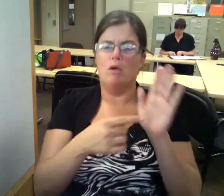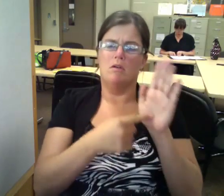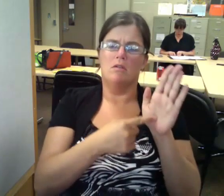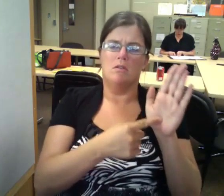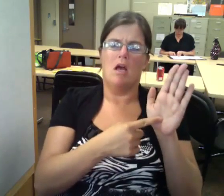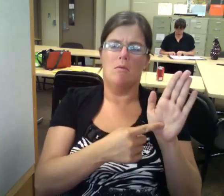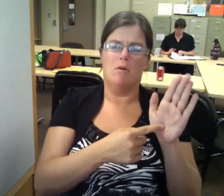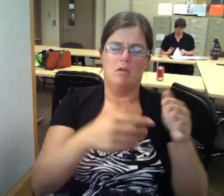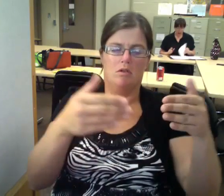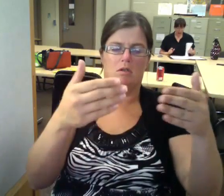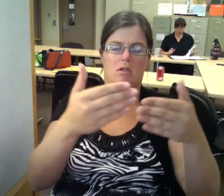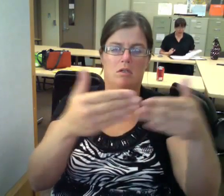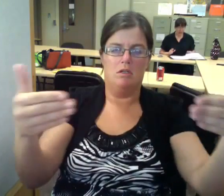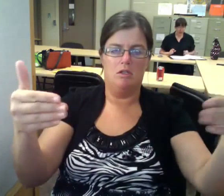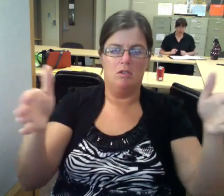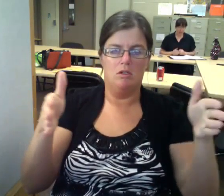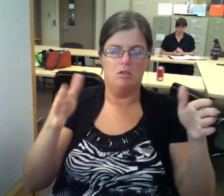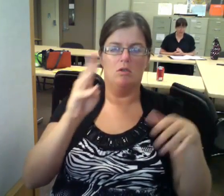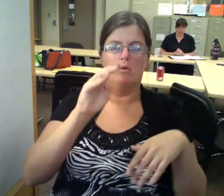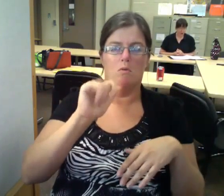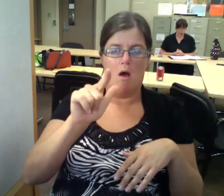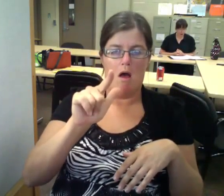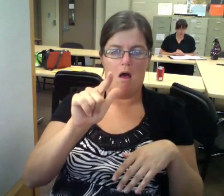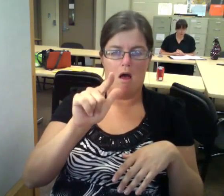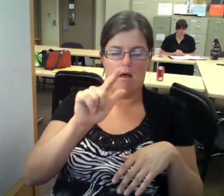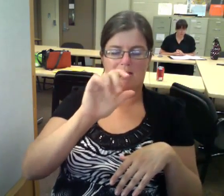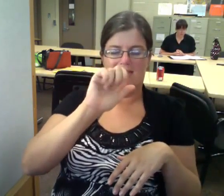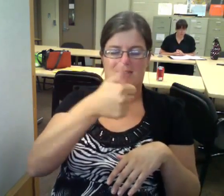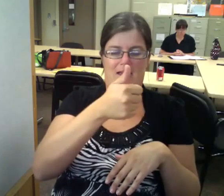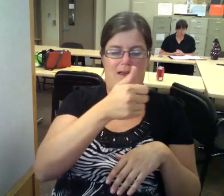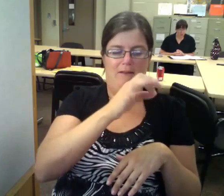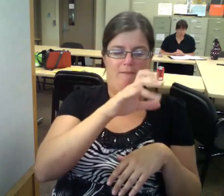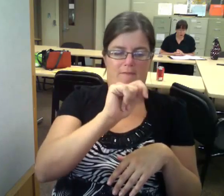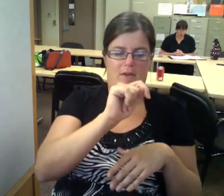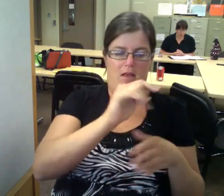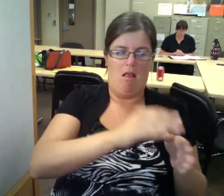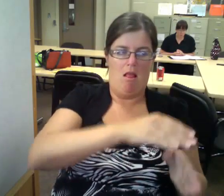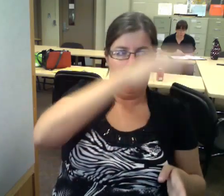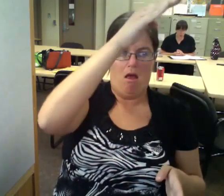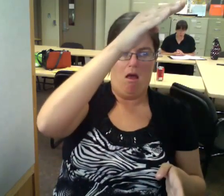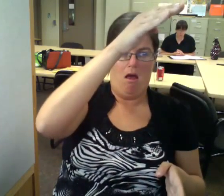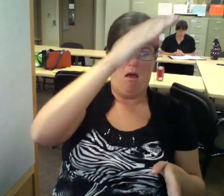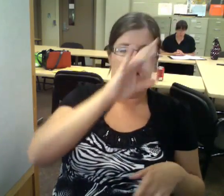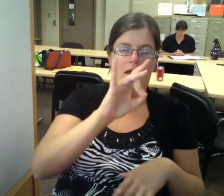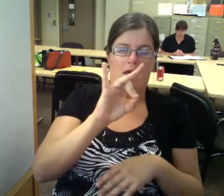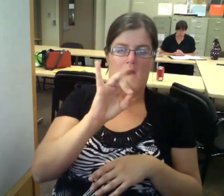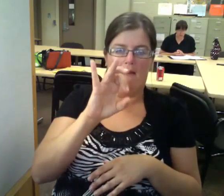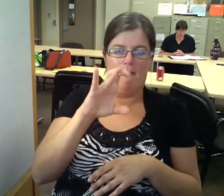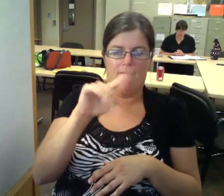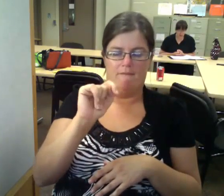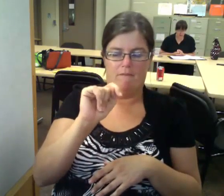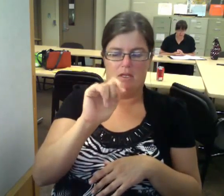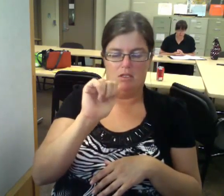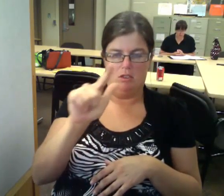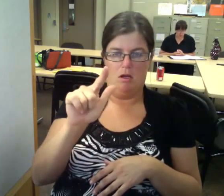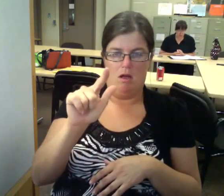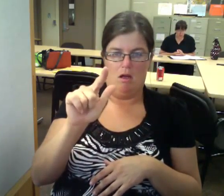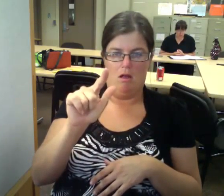long and 8 feet tall. All 4 walls will be equal in size. So after